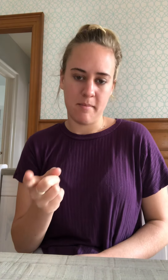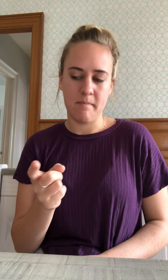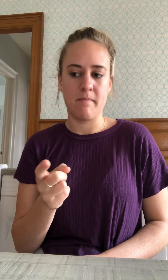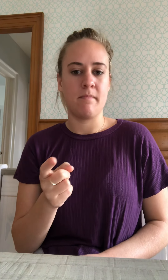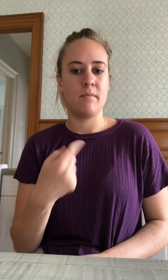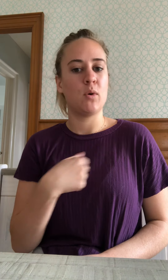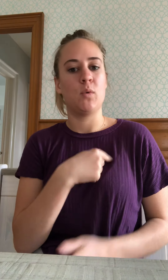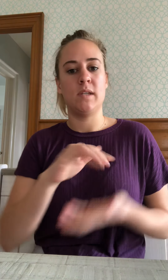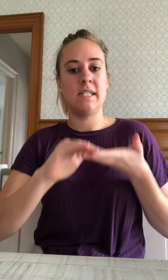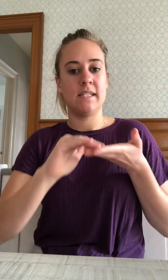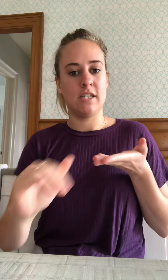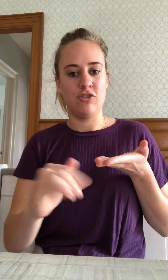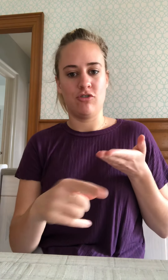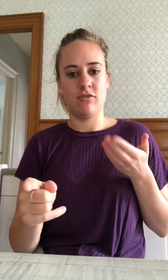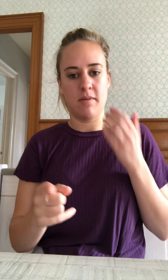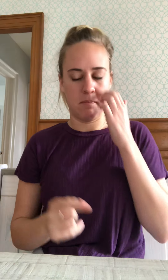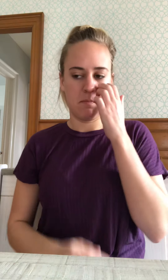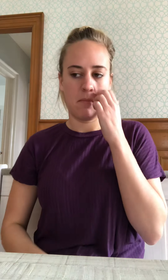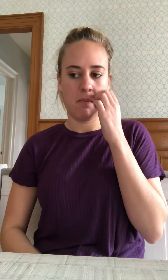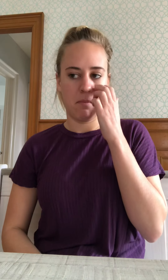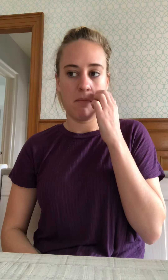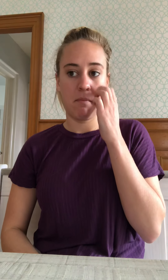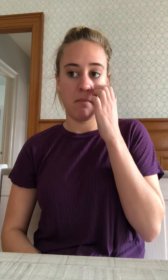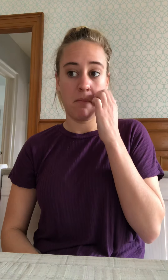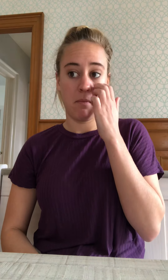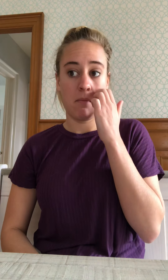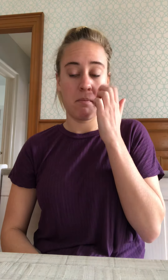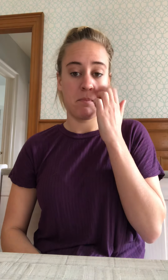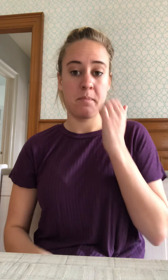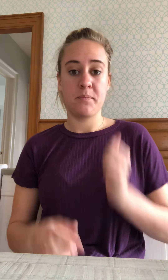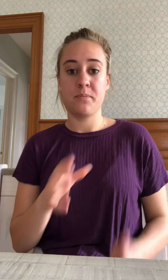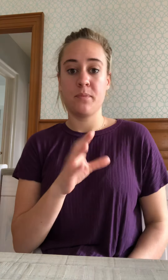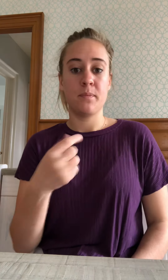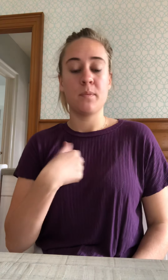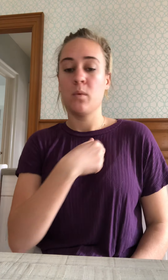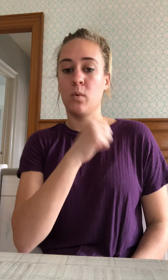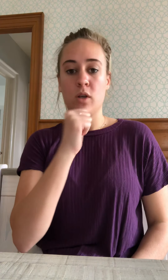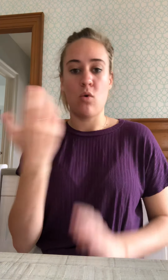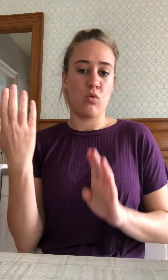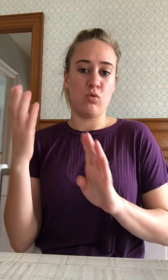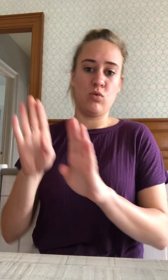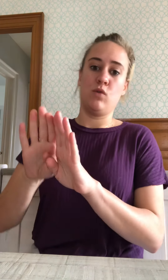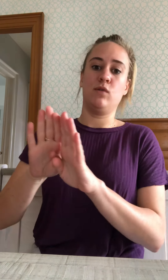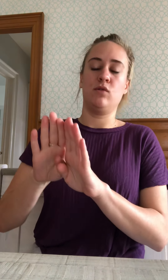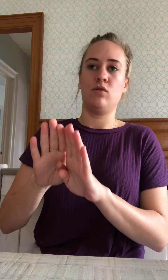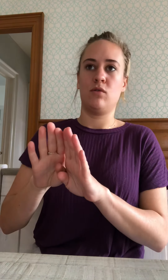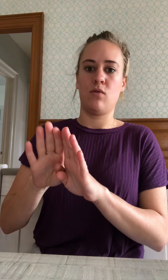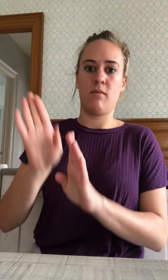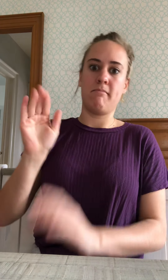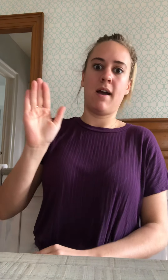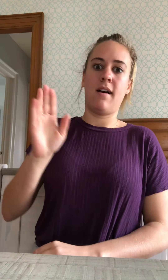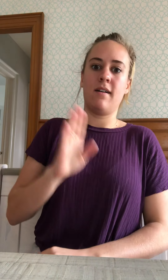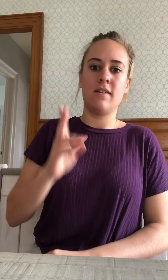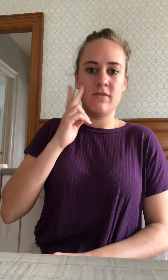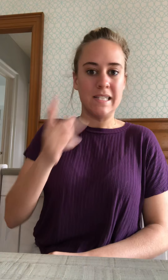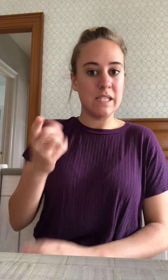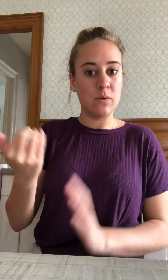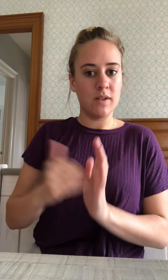discharging them in the practice. And we don't close the doors completely, of course. We say, okay, we're done with the